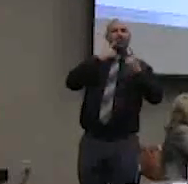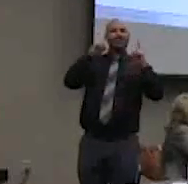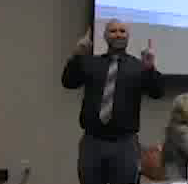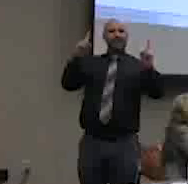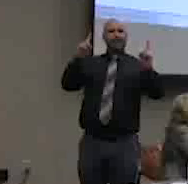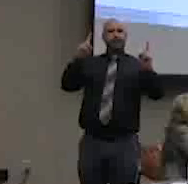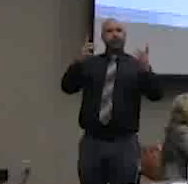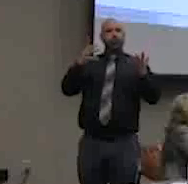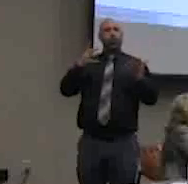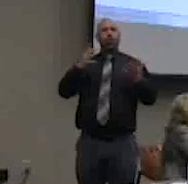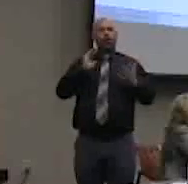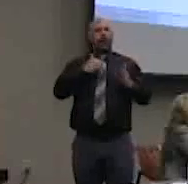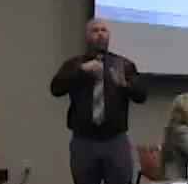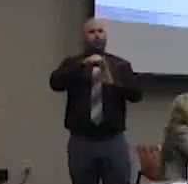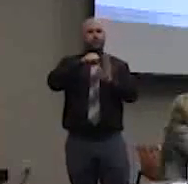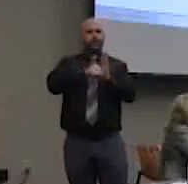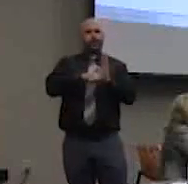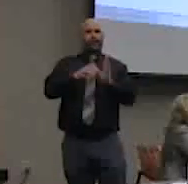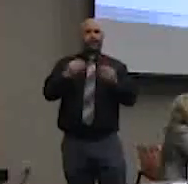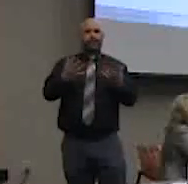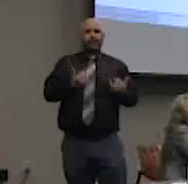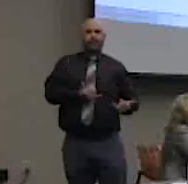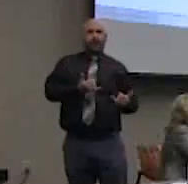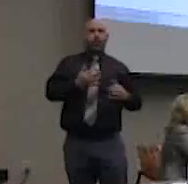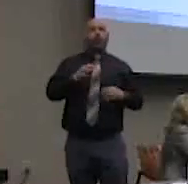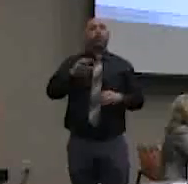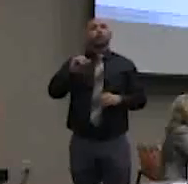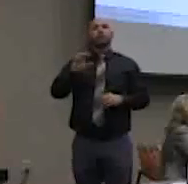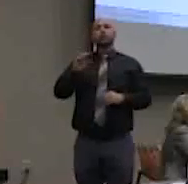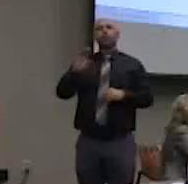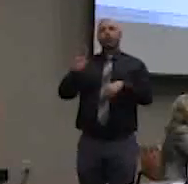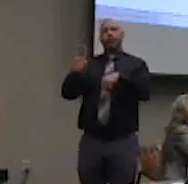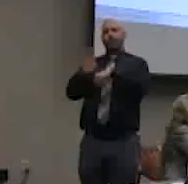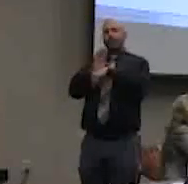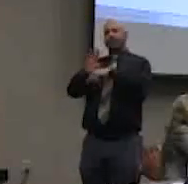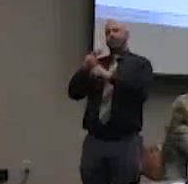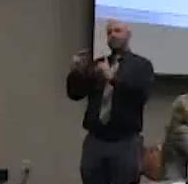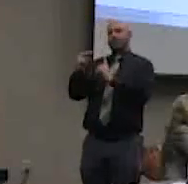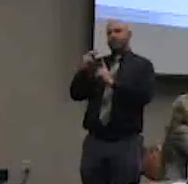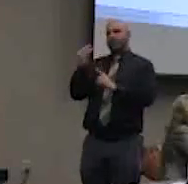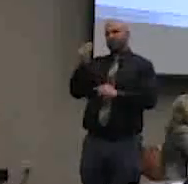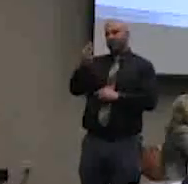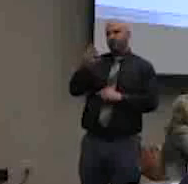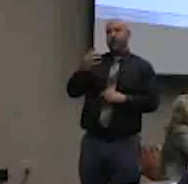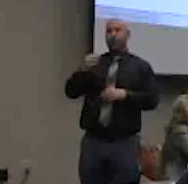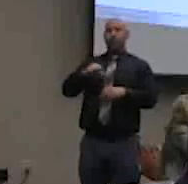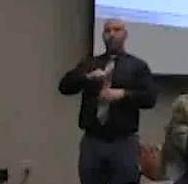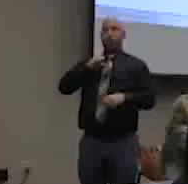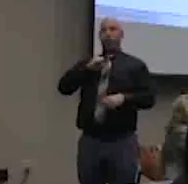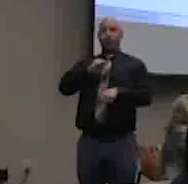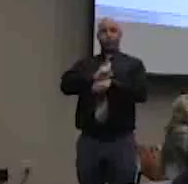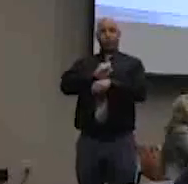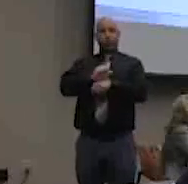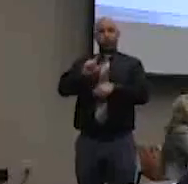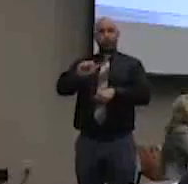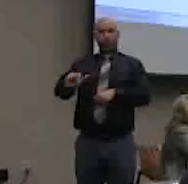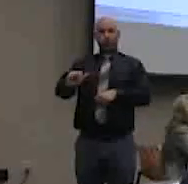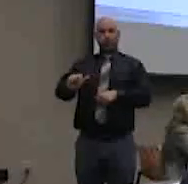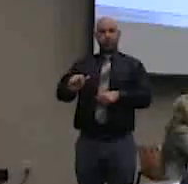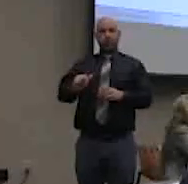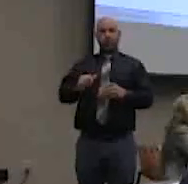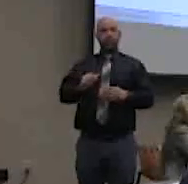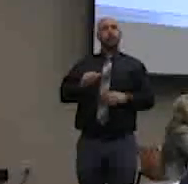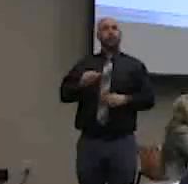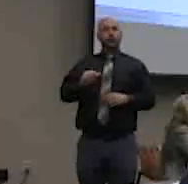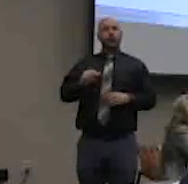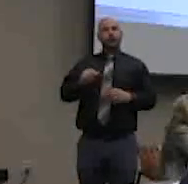forward. I mean, think about on the business side of this. I'm so proud of the work we've done in Louisiana. The Policy Institute's driven a lot of that work in terms